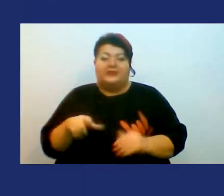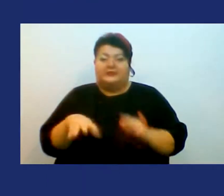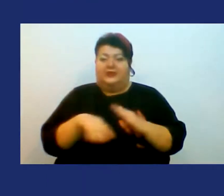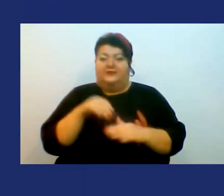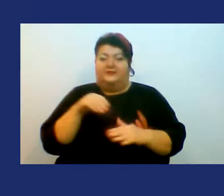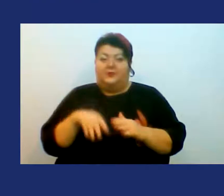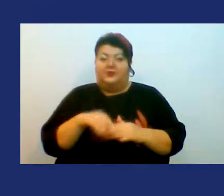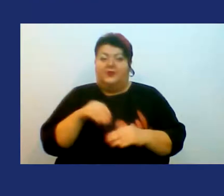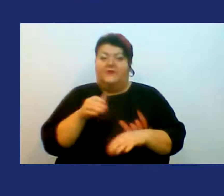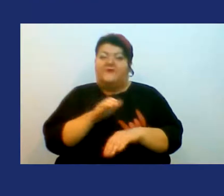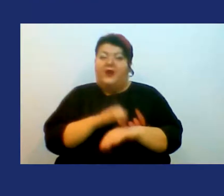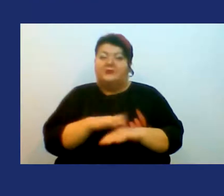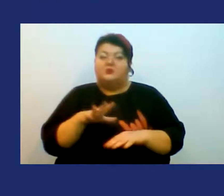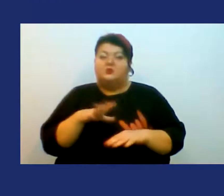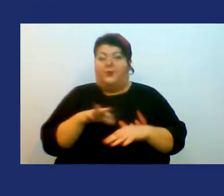presidential elections